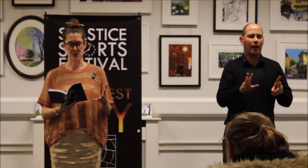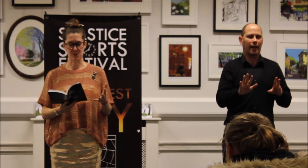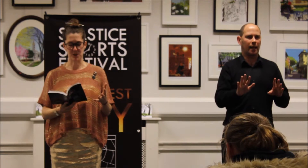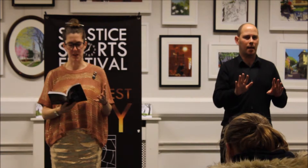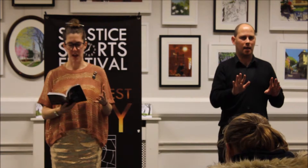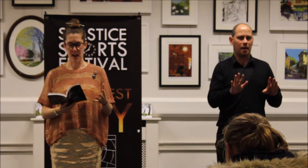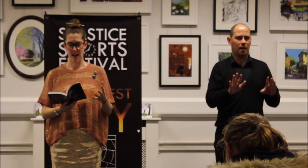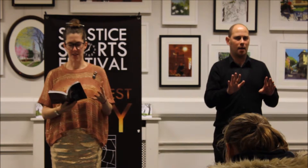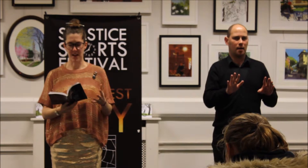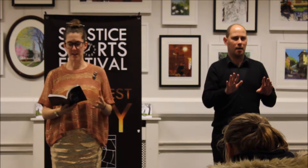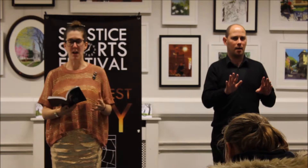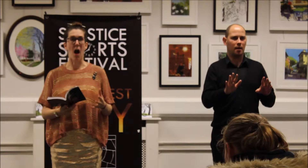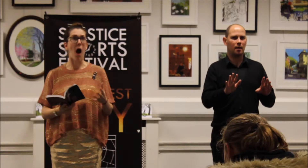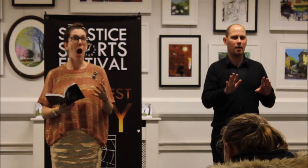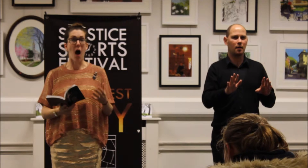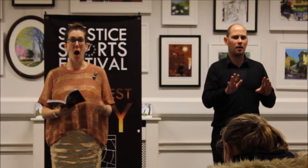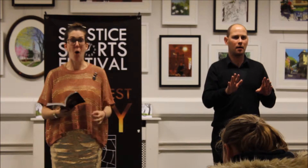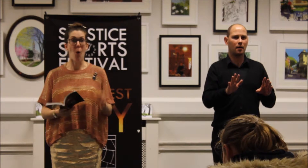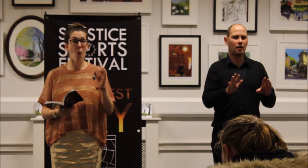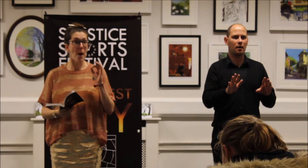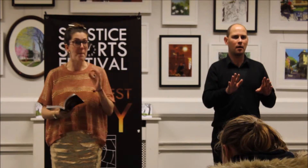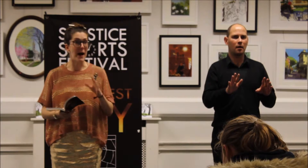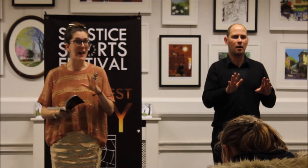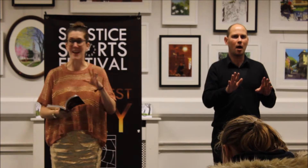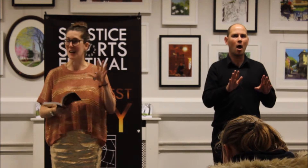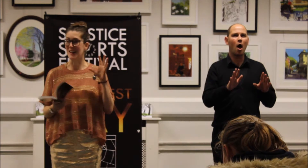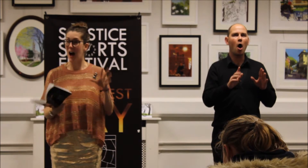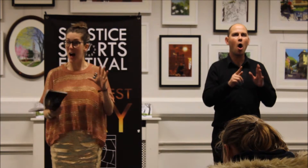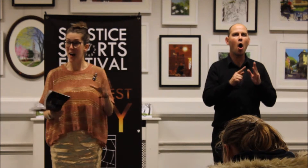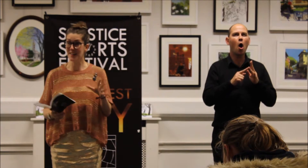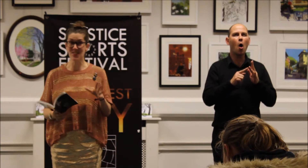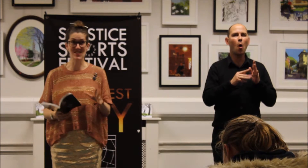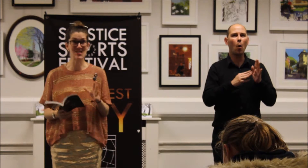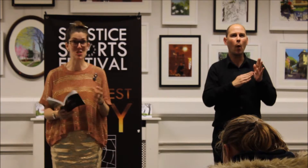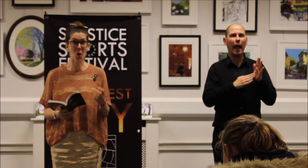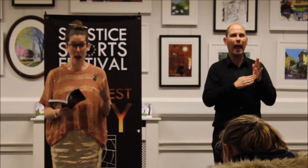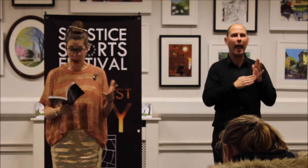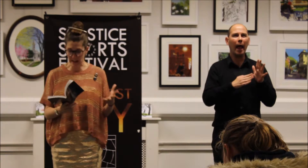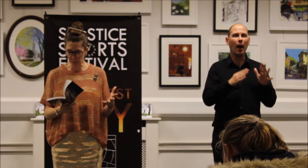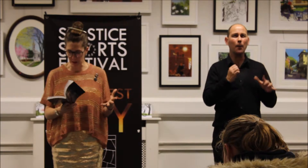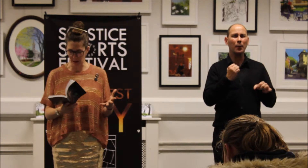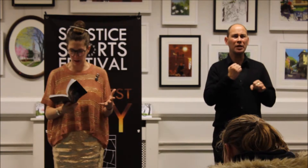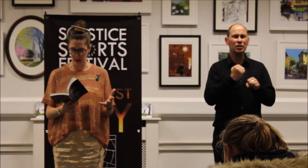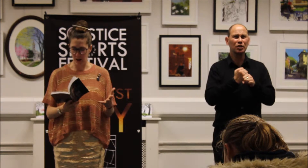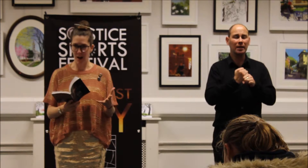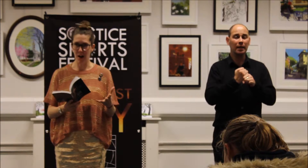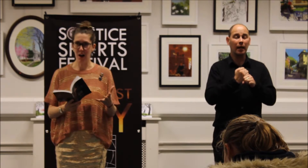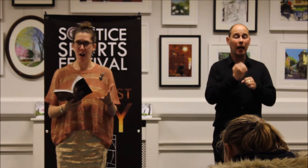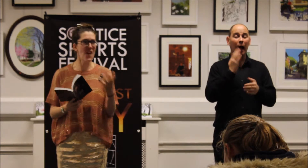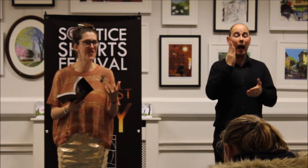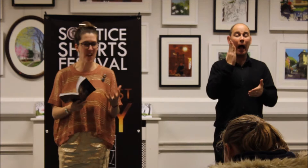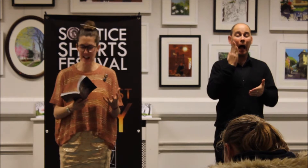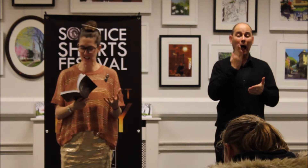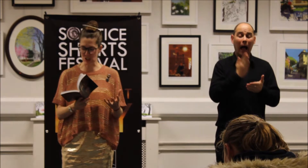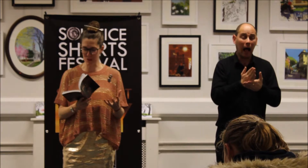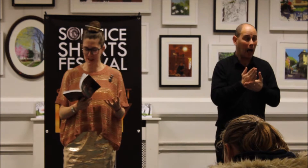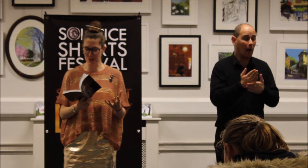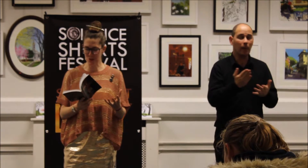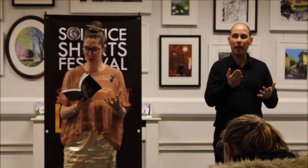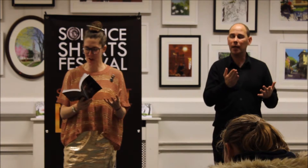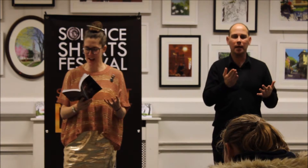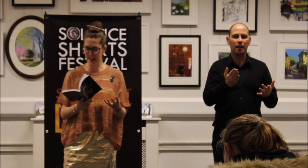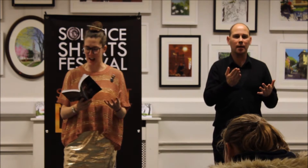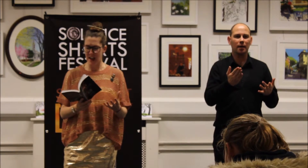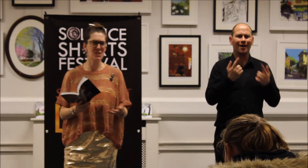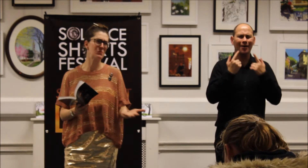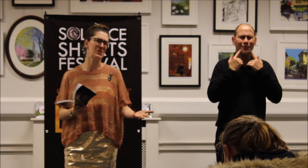she whispered. And then, "Oh my God, this is so hackable." Her face split into